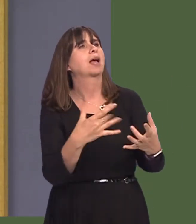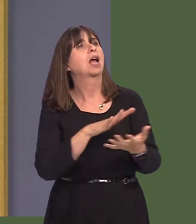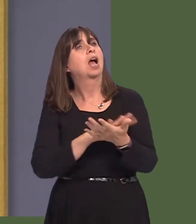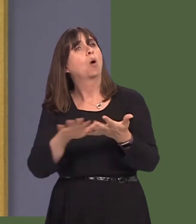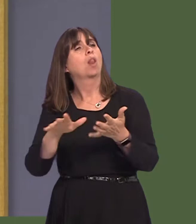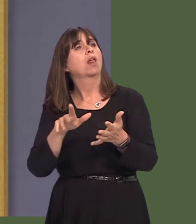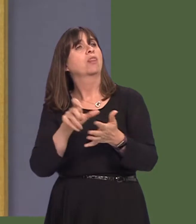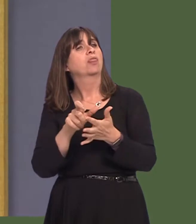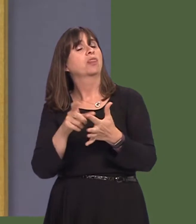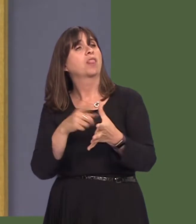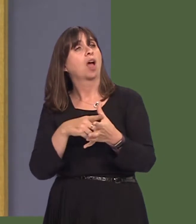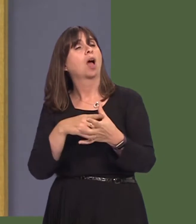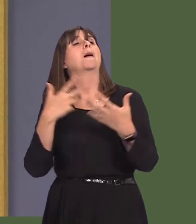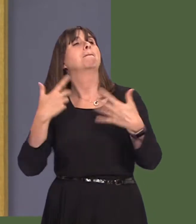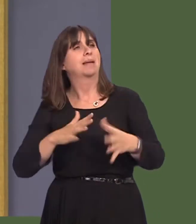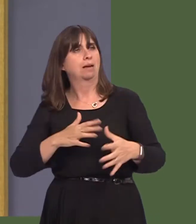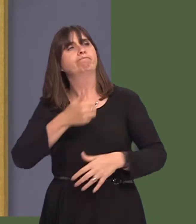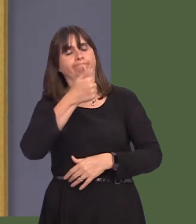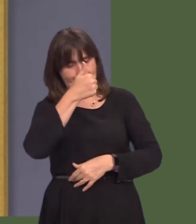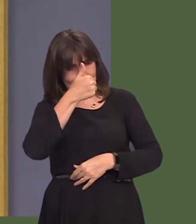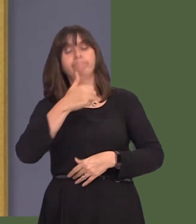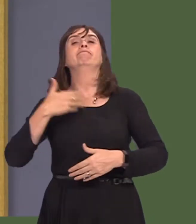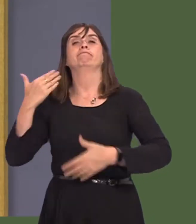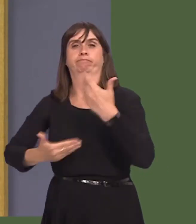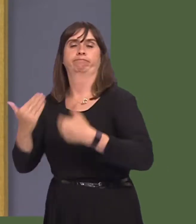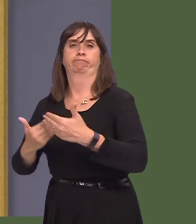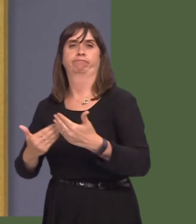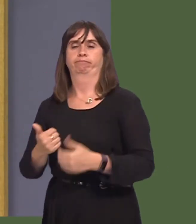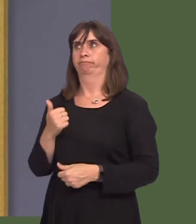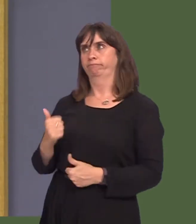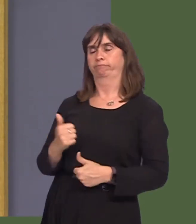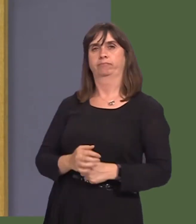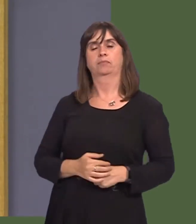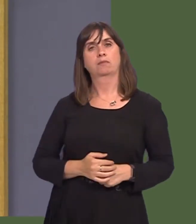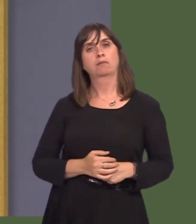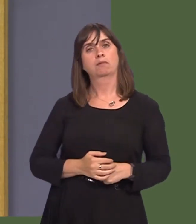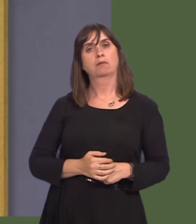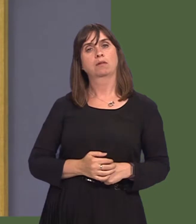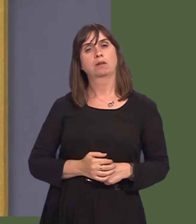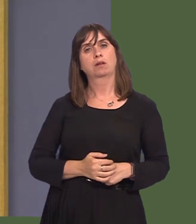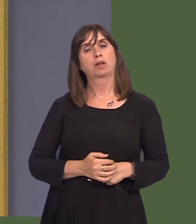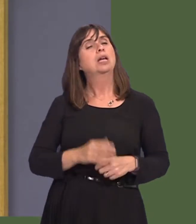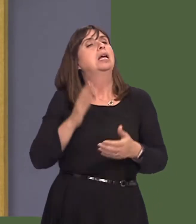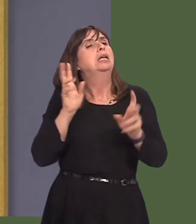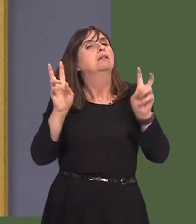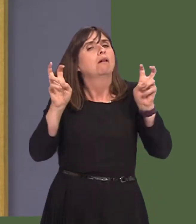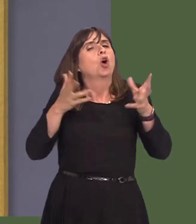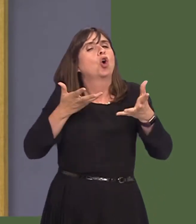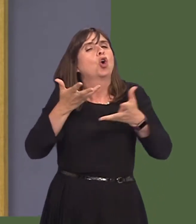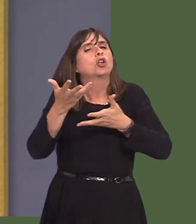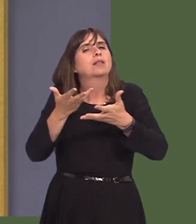Aelodau'r Health Board did respond. I hope that you would reiterate again, because it is a